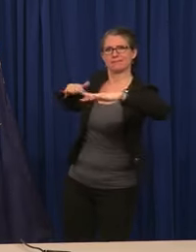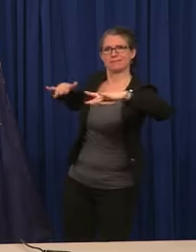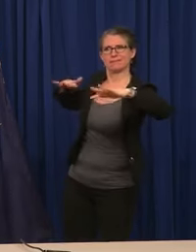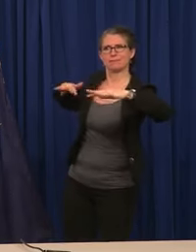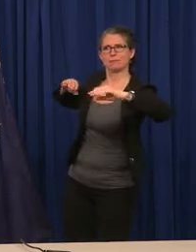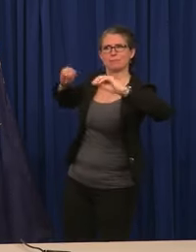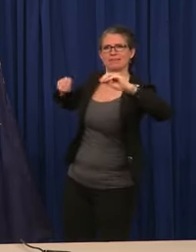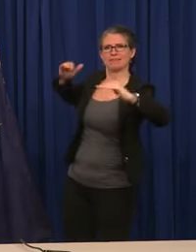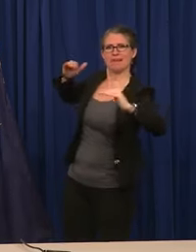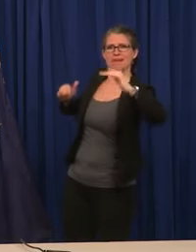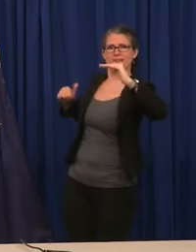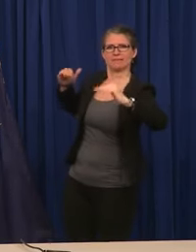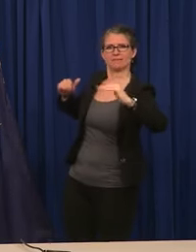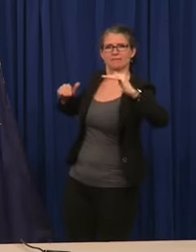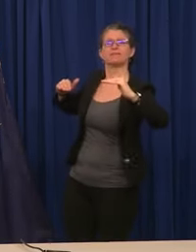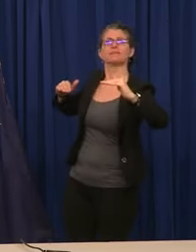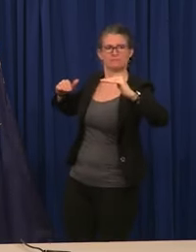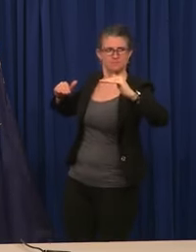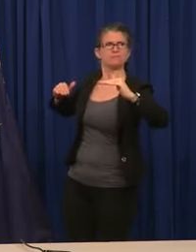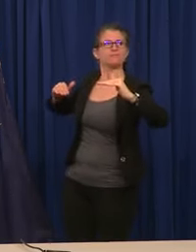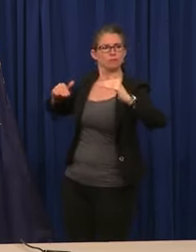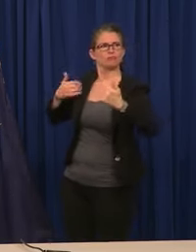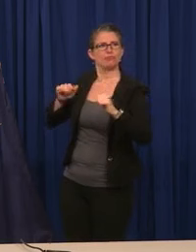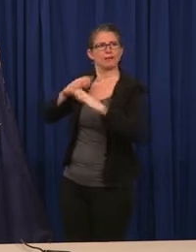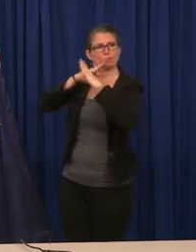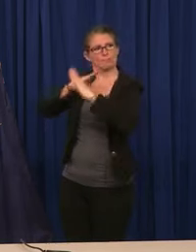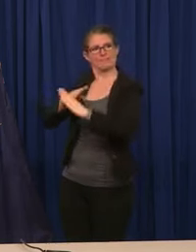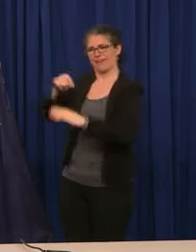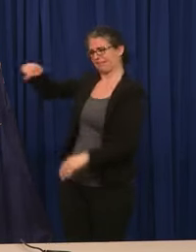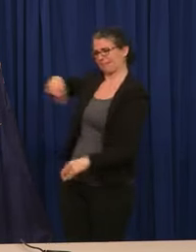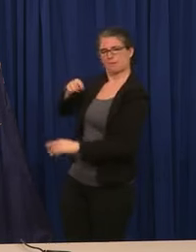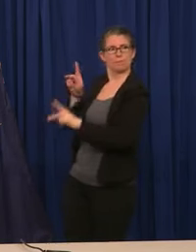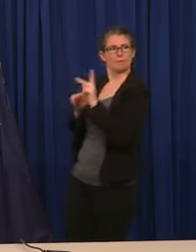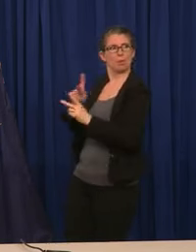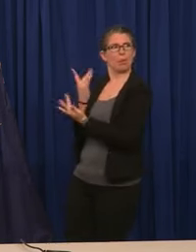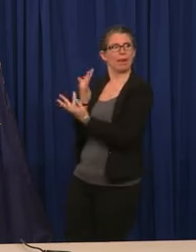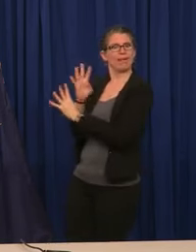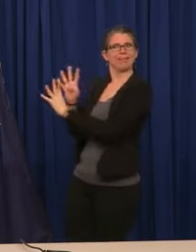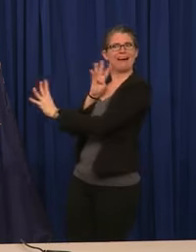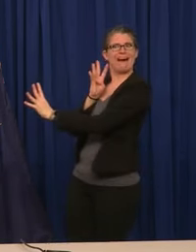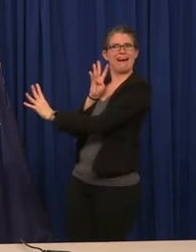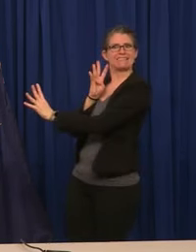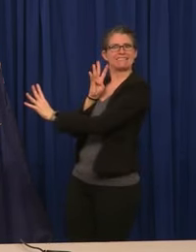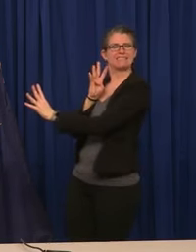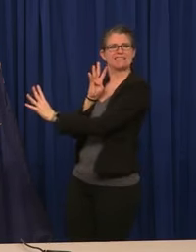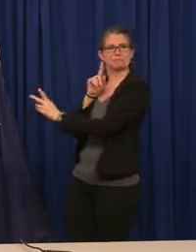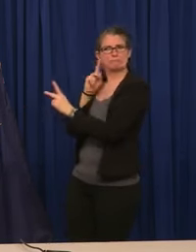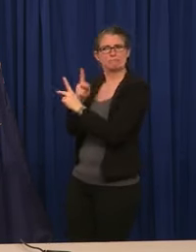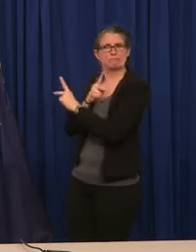store. I'm going to turn next to Allison Ross at WMTW.